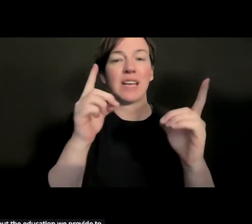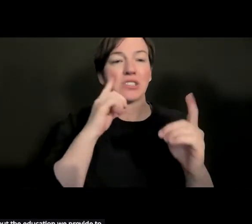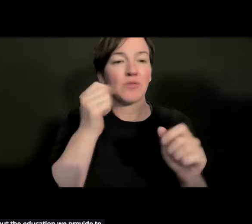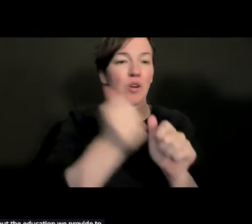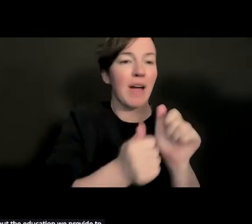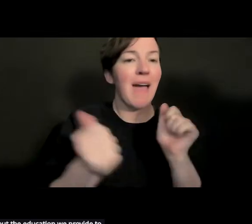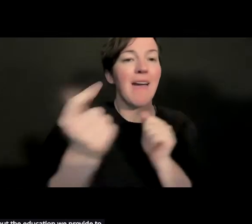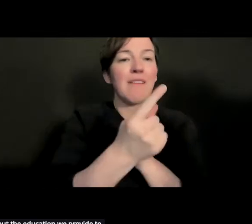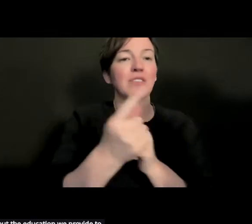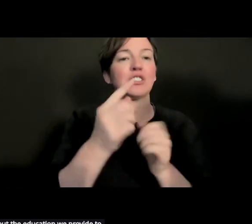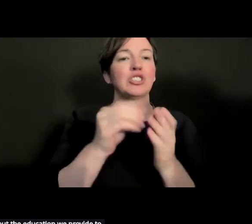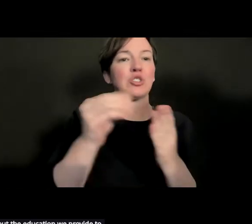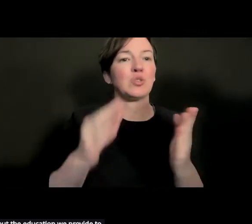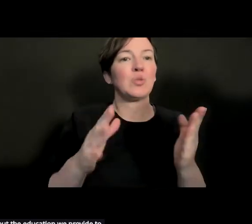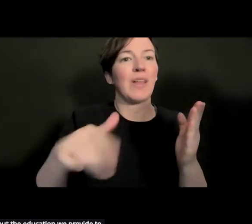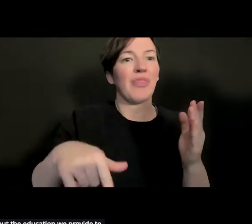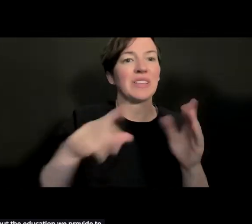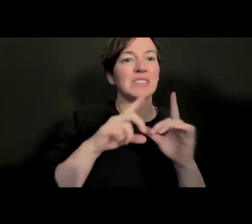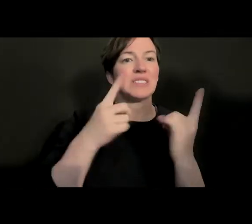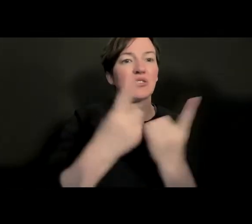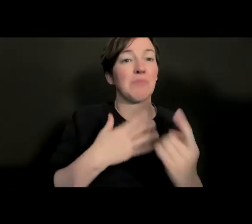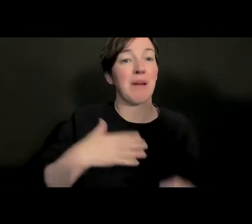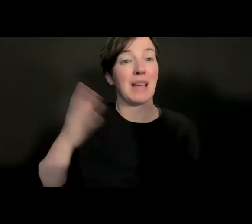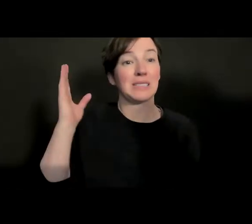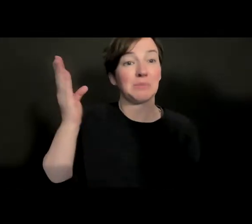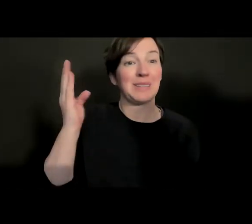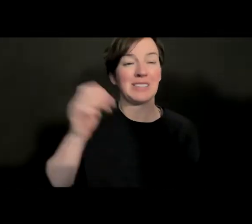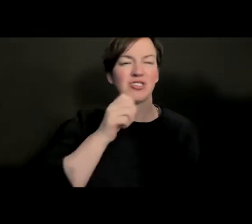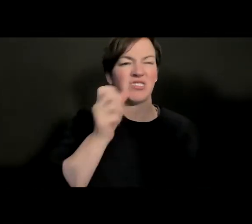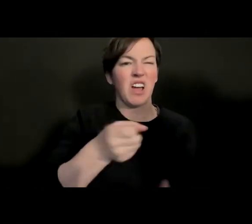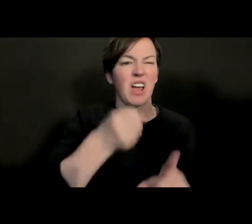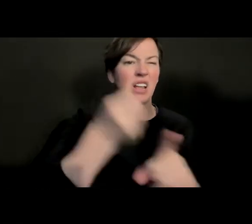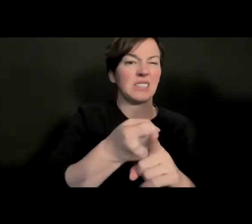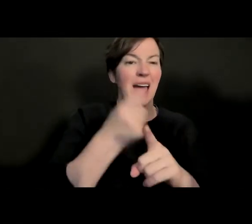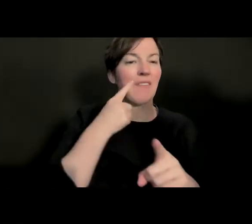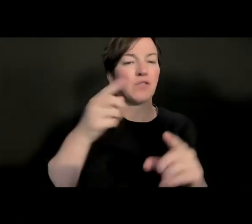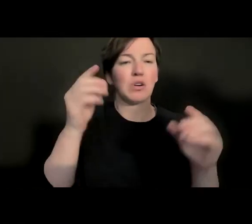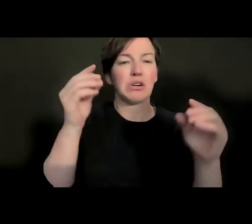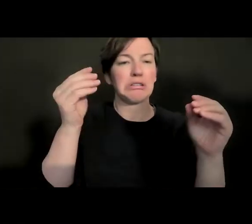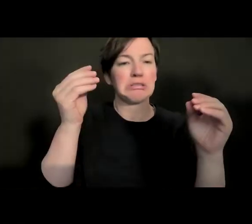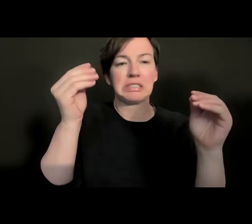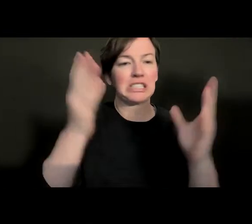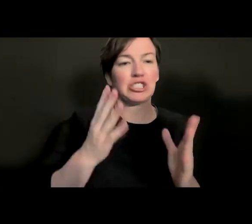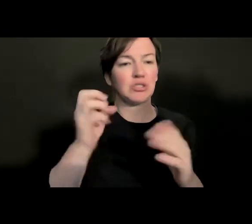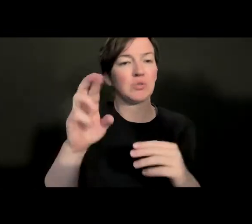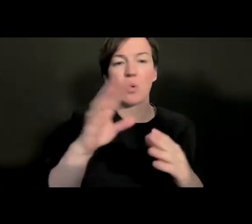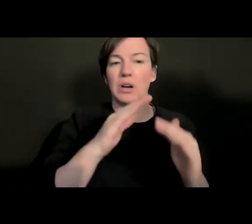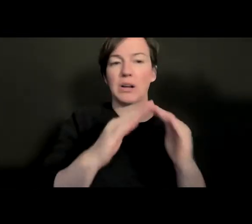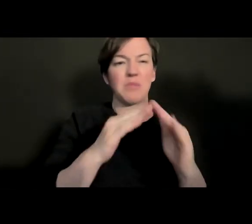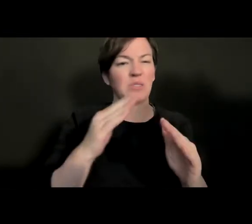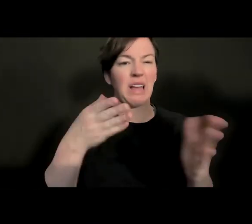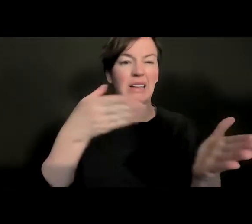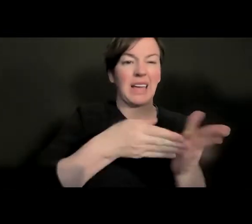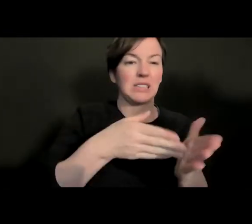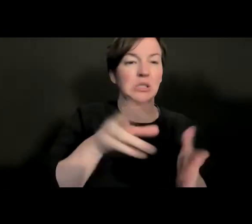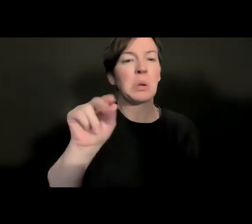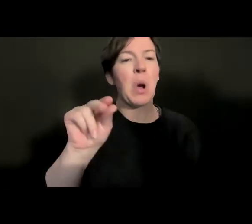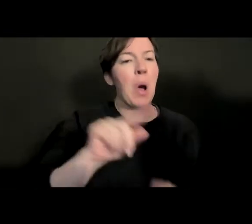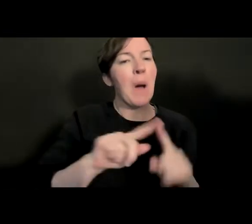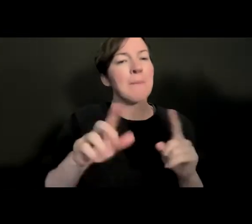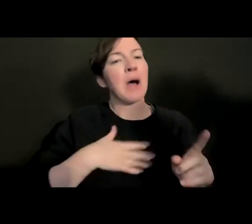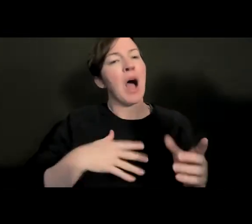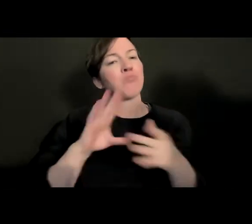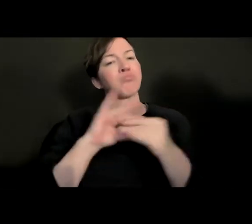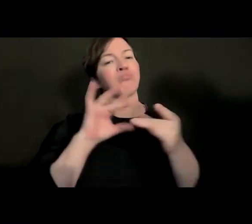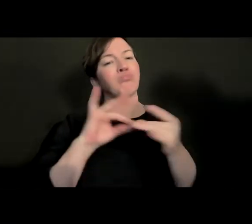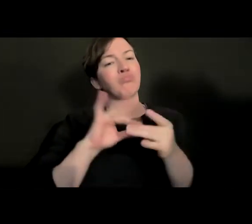district. My speech at the forum was not an attack on our teachers or our community, but a reflection of my experiences as